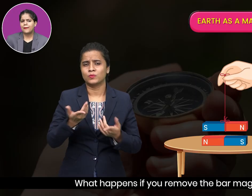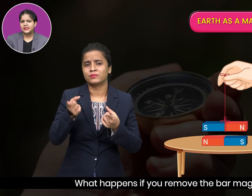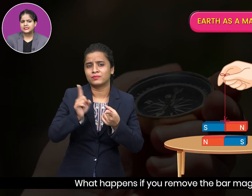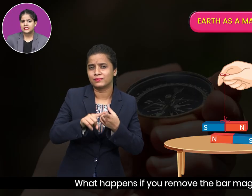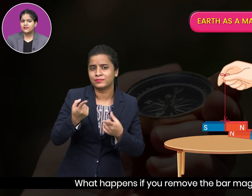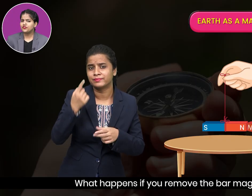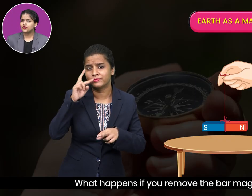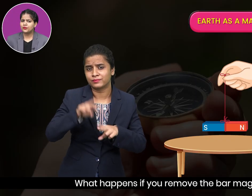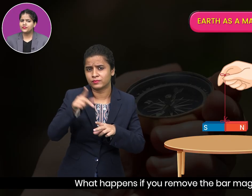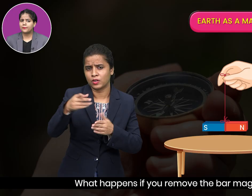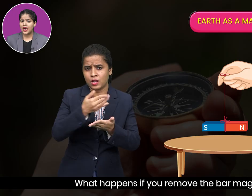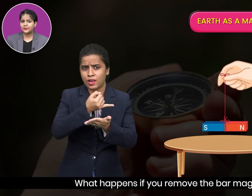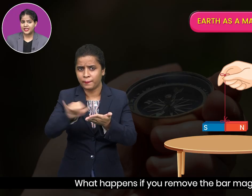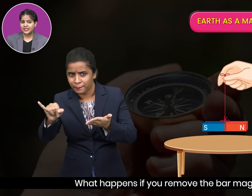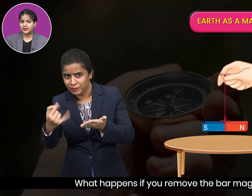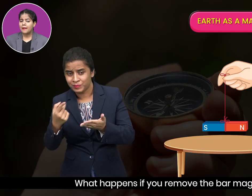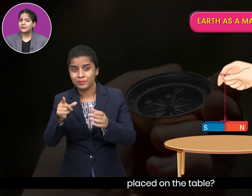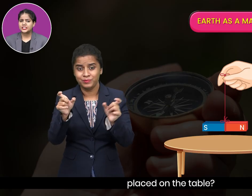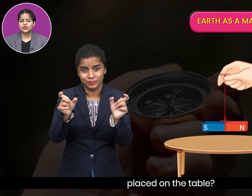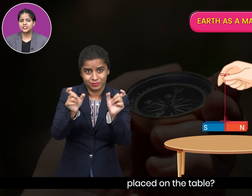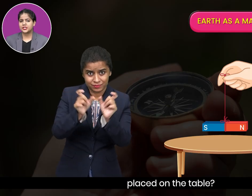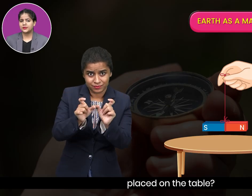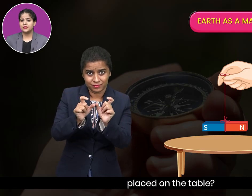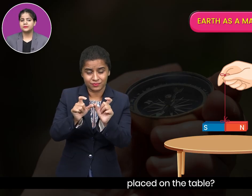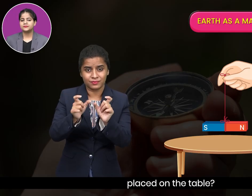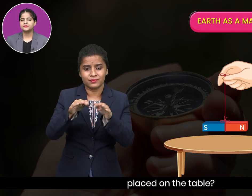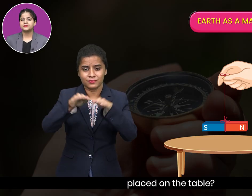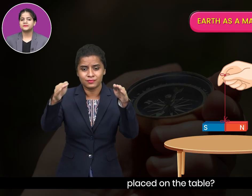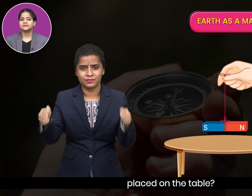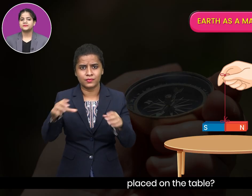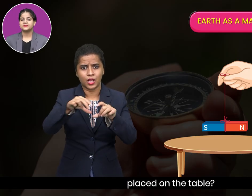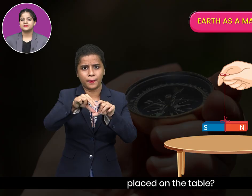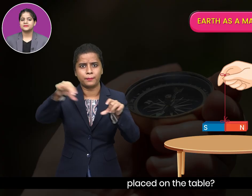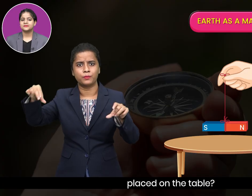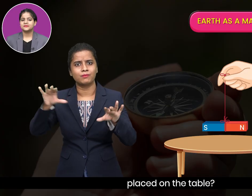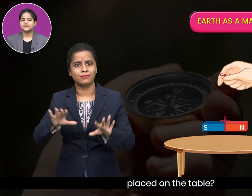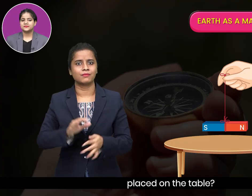What happens if you remove the bar magnet placed on the table?